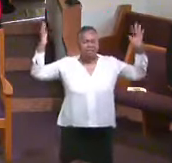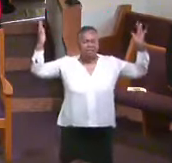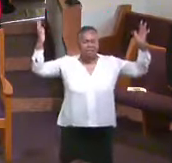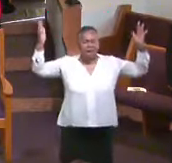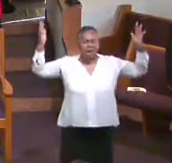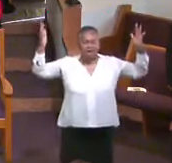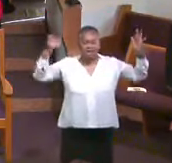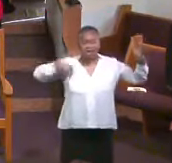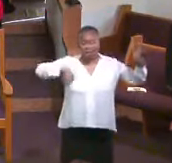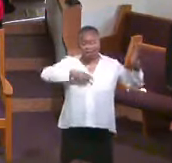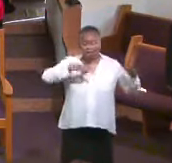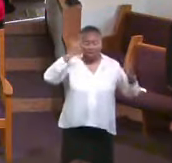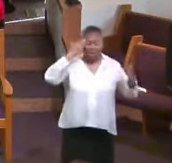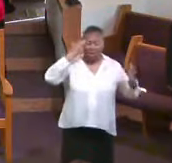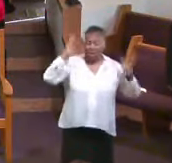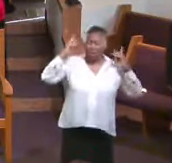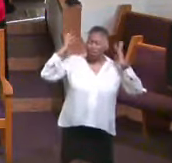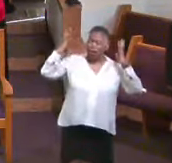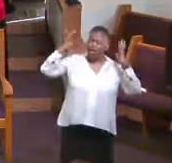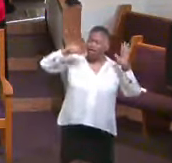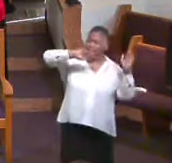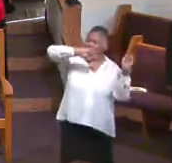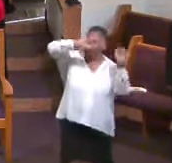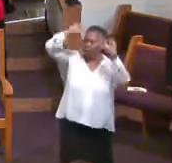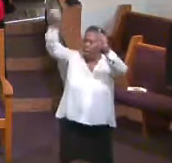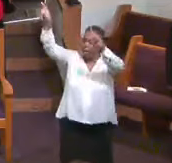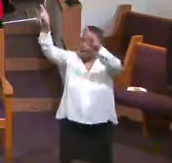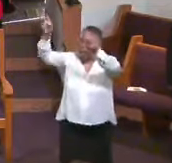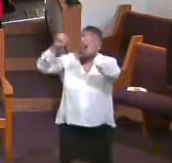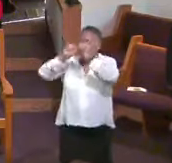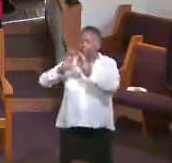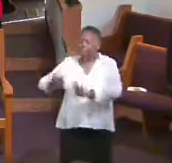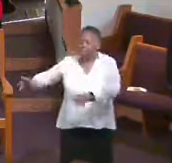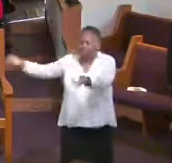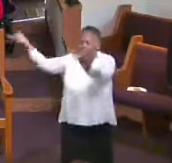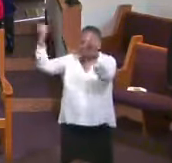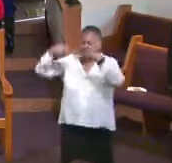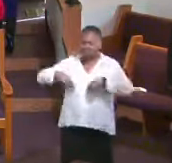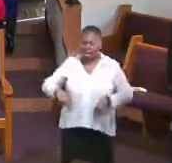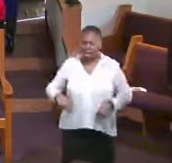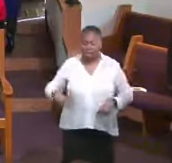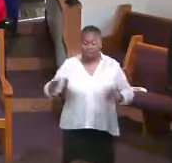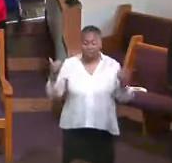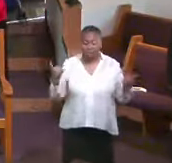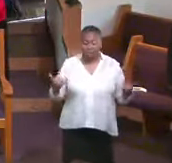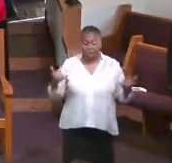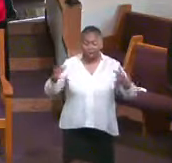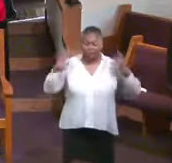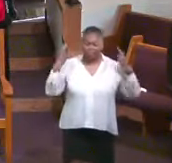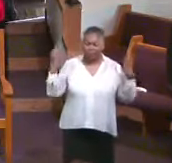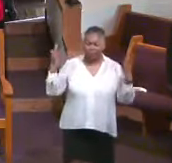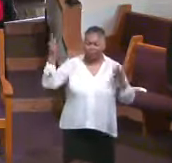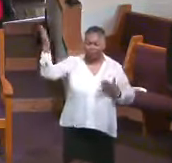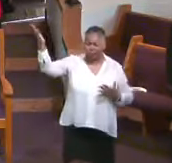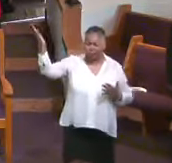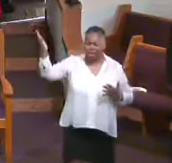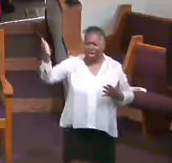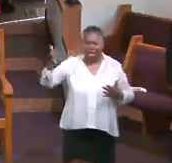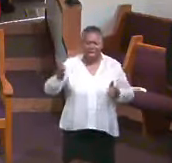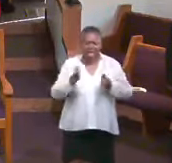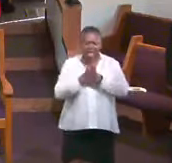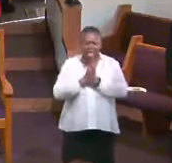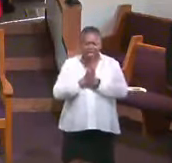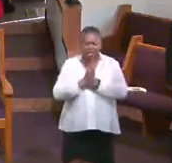when praises come, go up, blessings come down. So, Father God, right now we give you the praise, but more so, Father God, we ask you to open